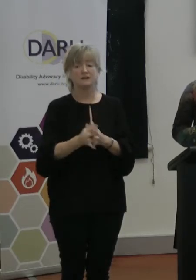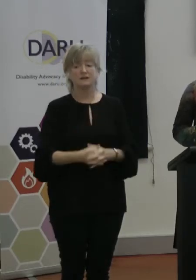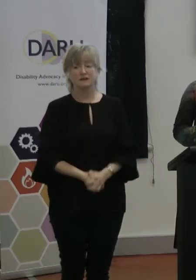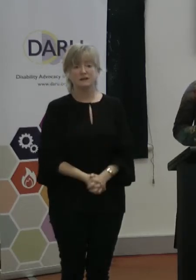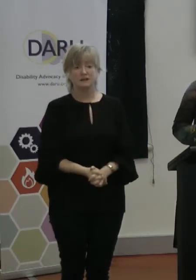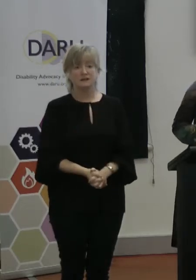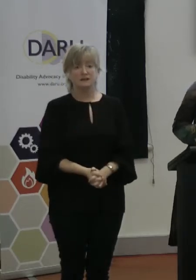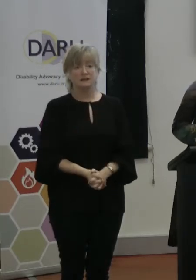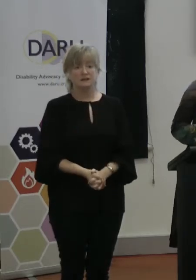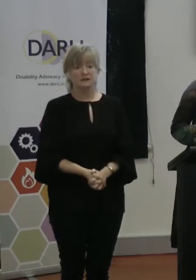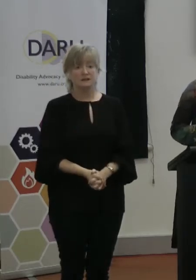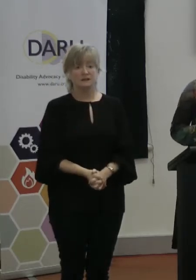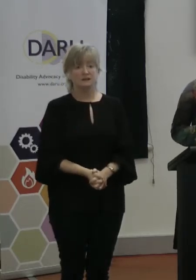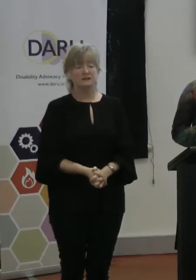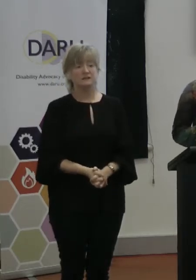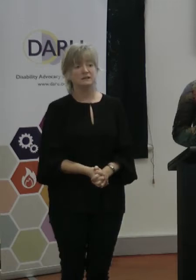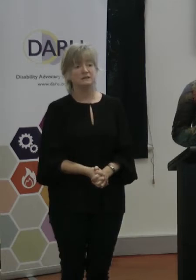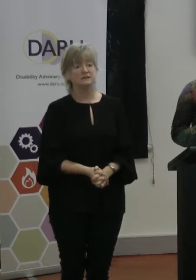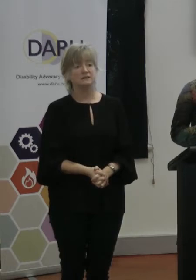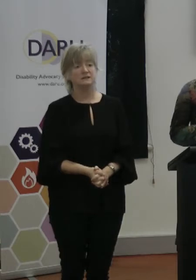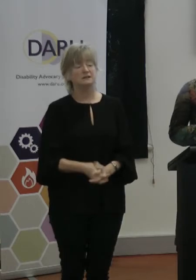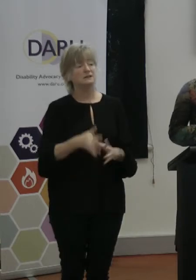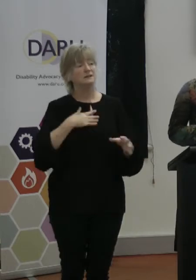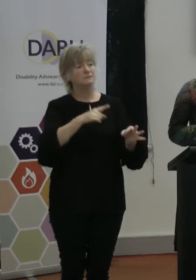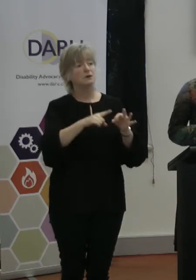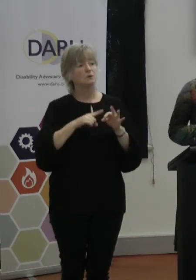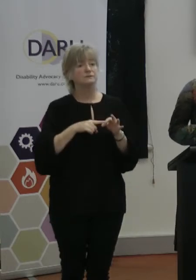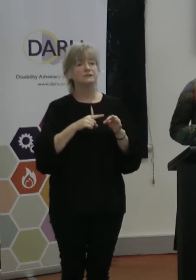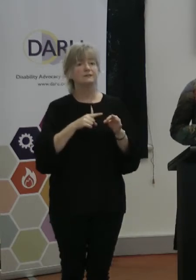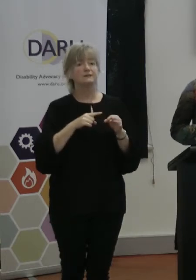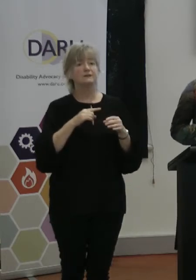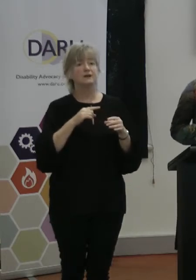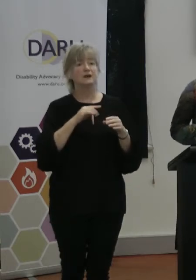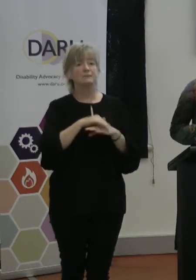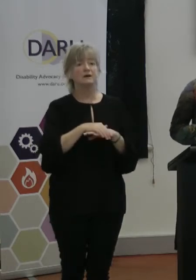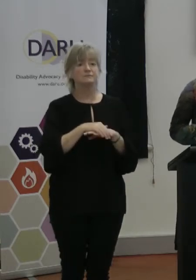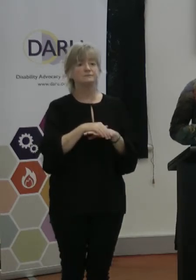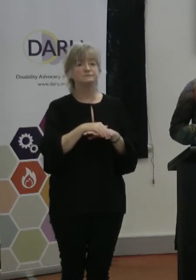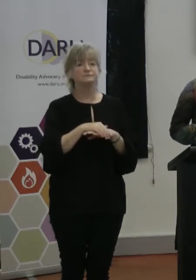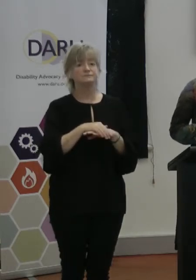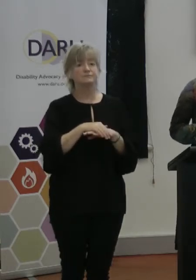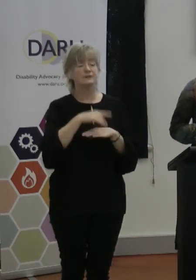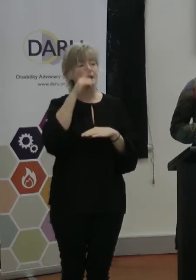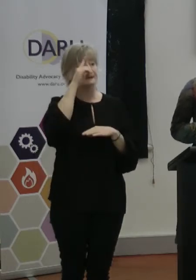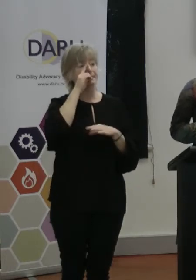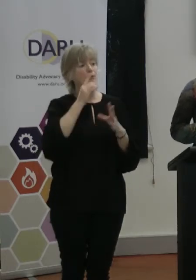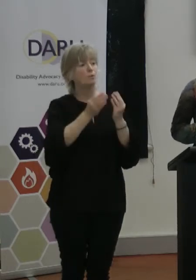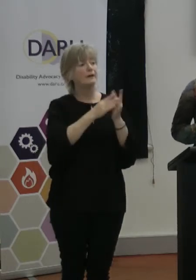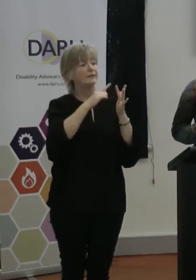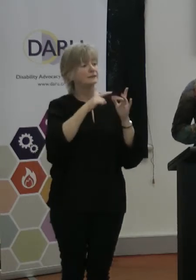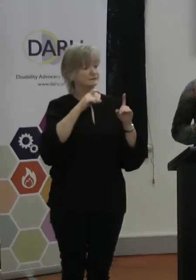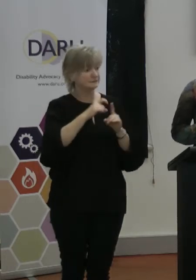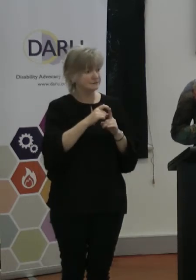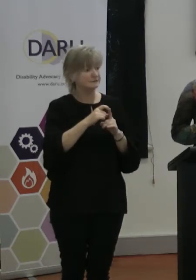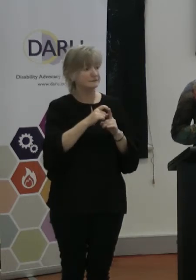I have a question about people with intellectual disability,